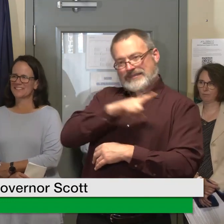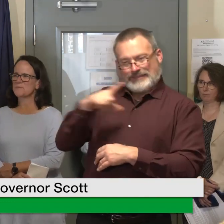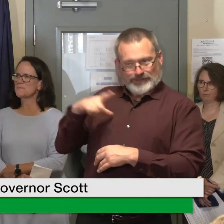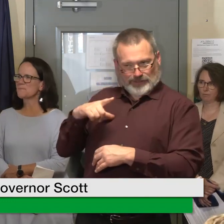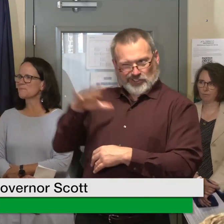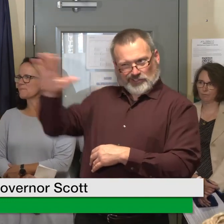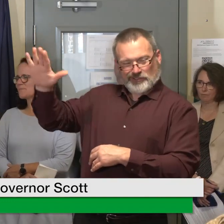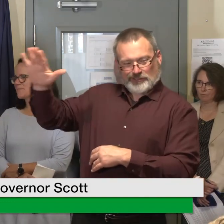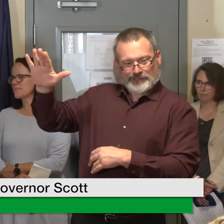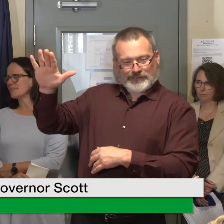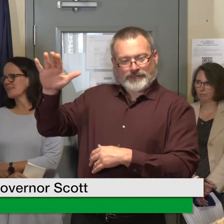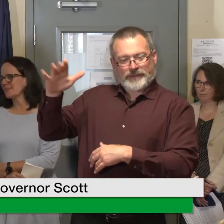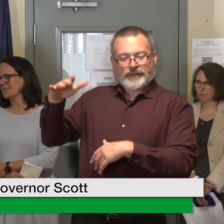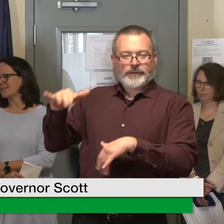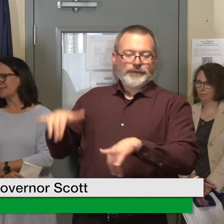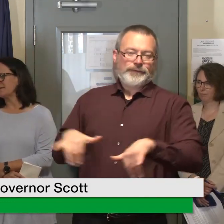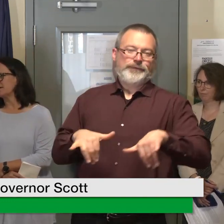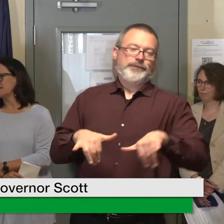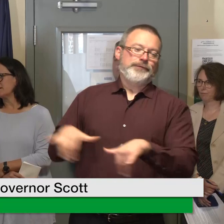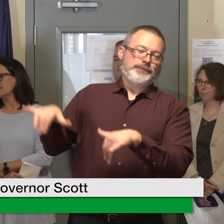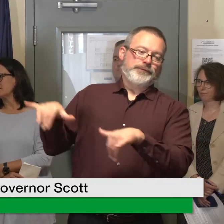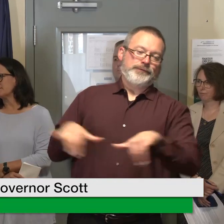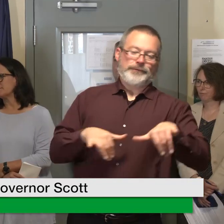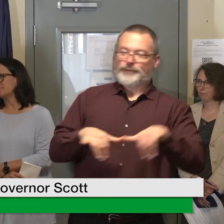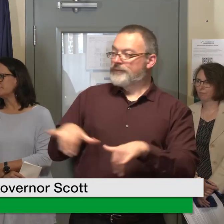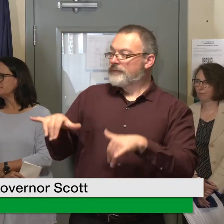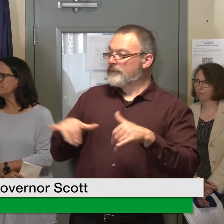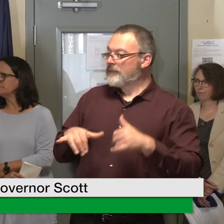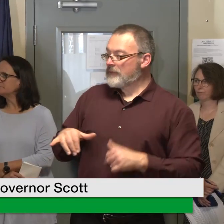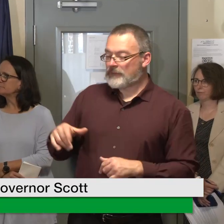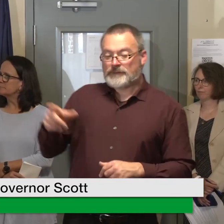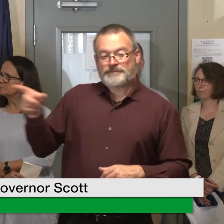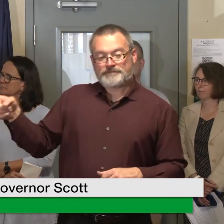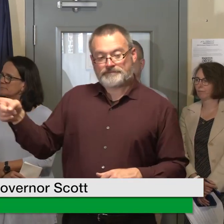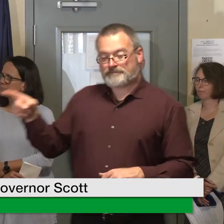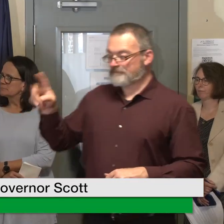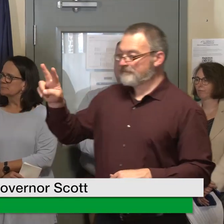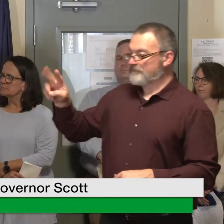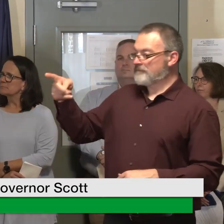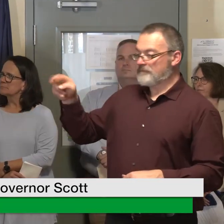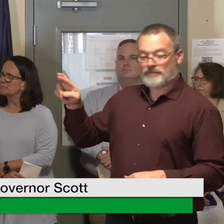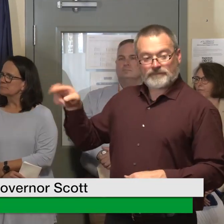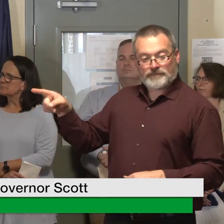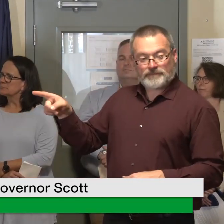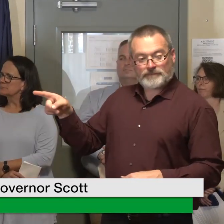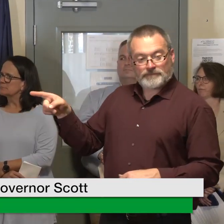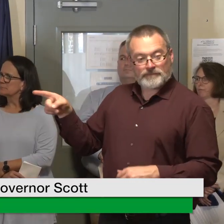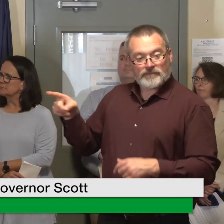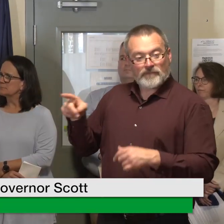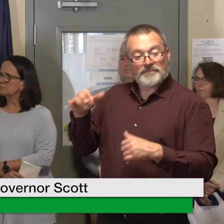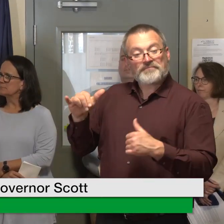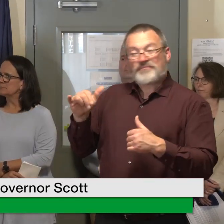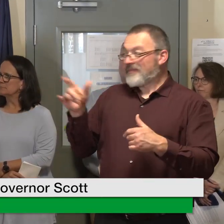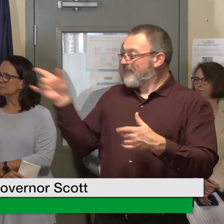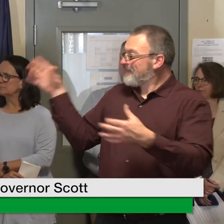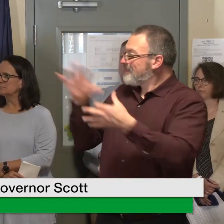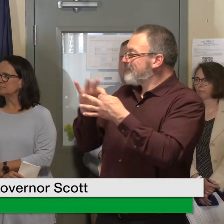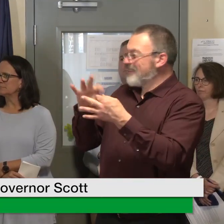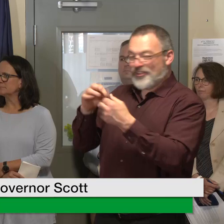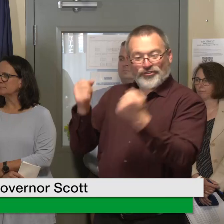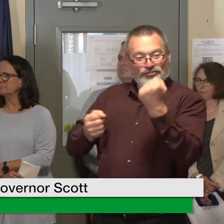gate. The vehicle incentive programs you guys mentioned that will be adjusted, do you technically need legislative